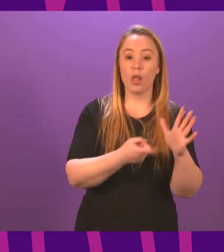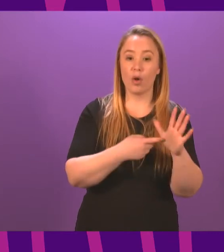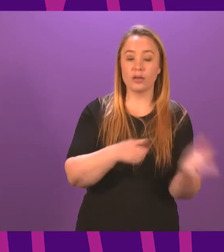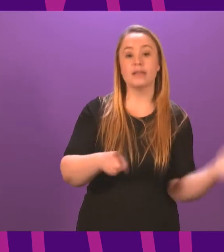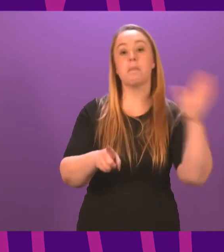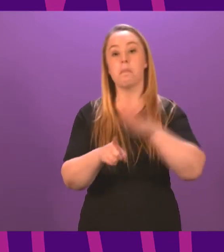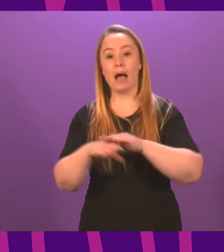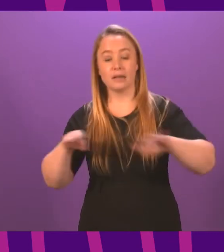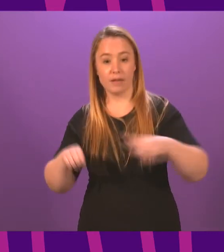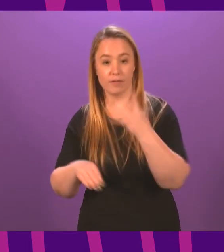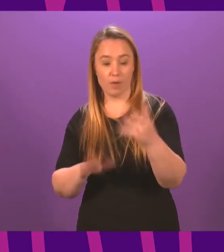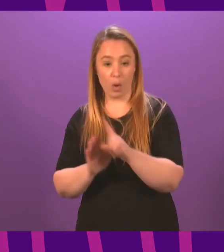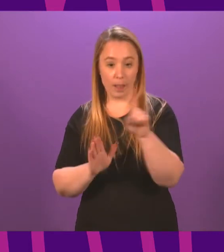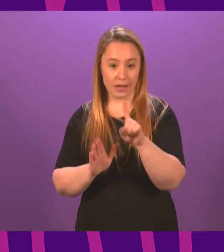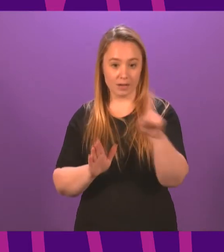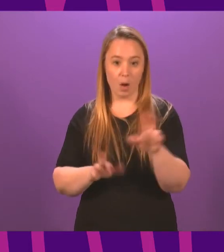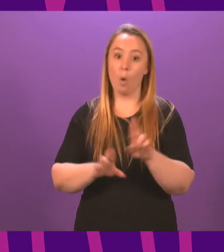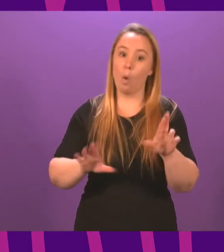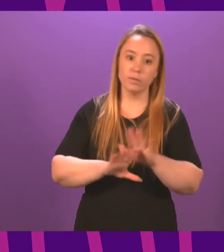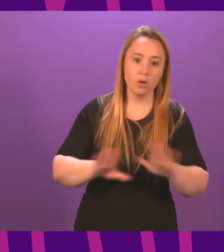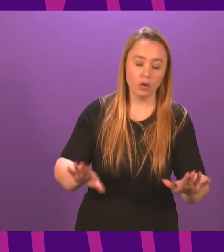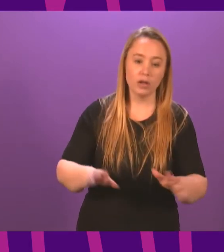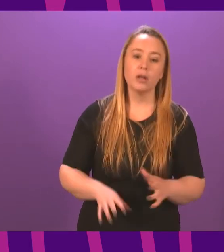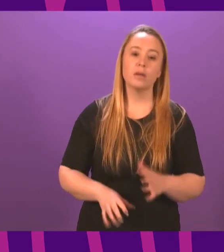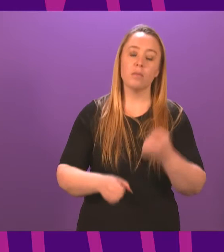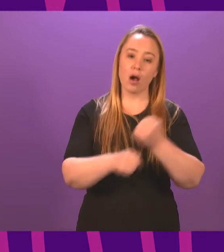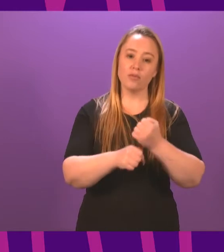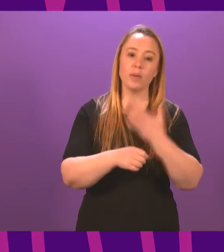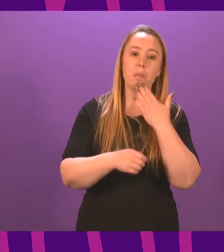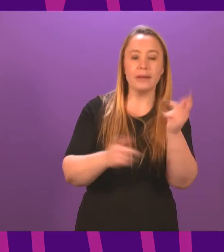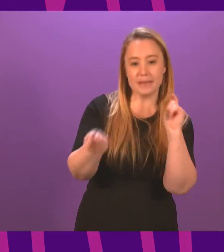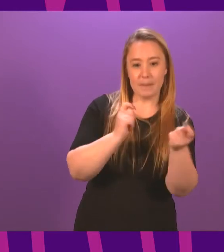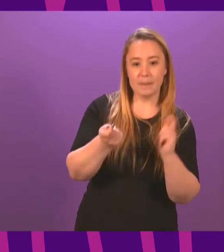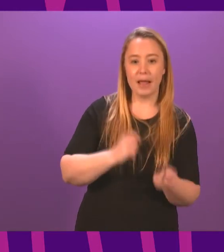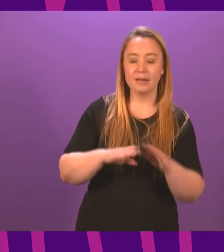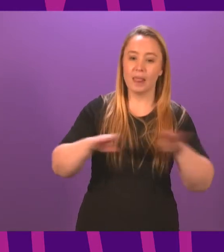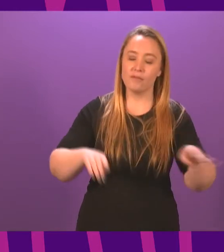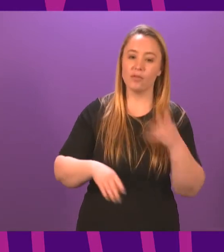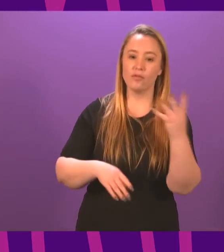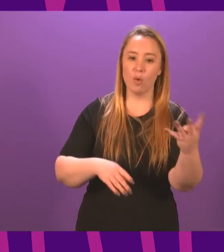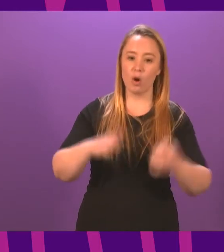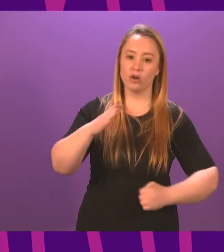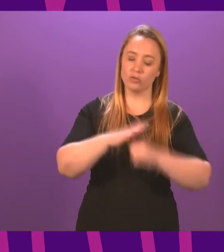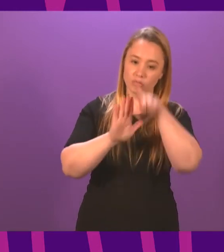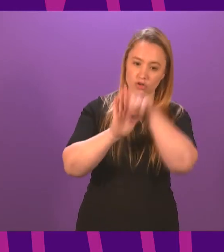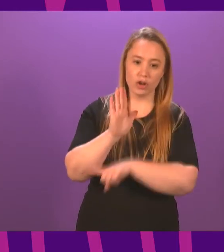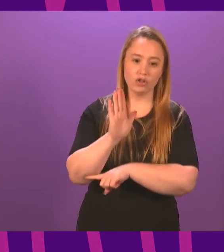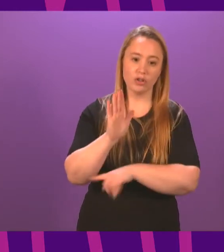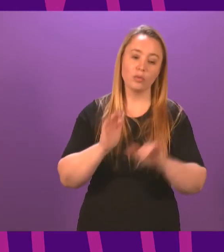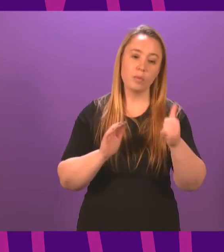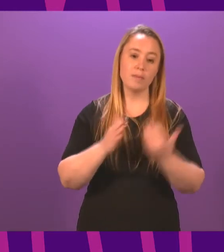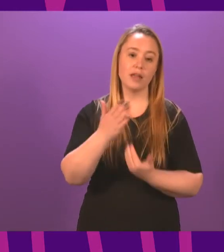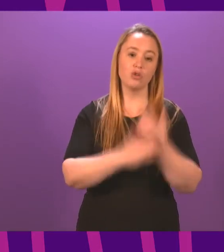at a later date, and I hope they don't, I would ask the Scottish Government to consider an amendment to level 4 restrictions going forward, perhaps in the new